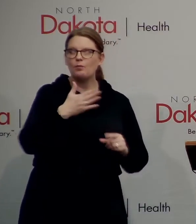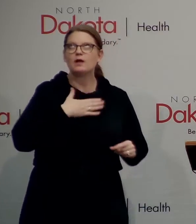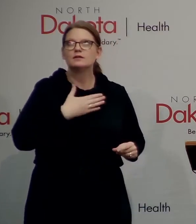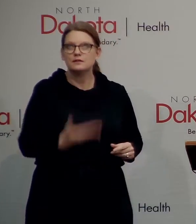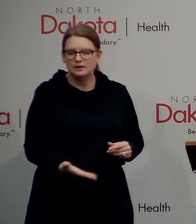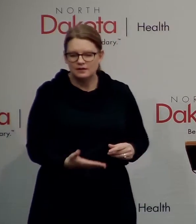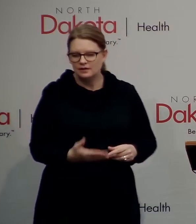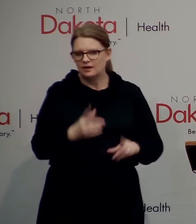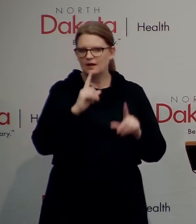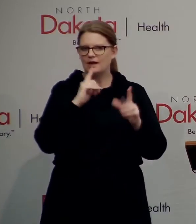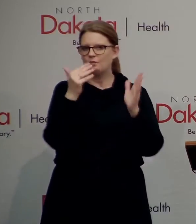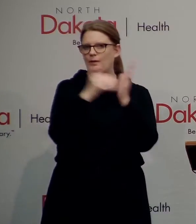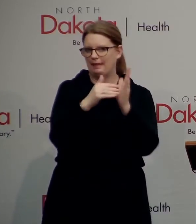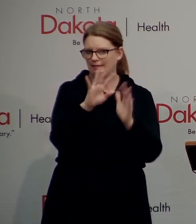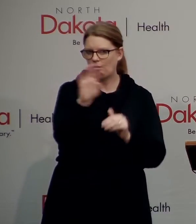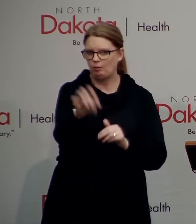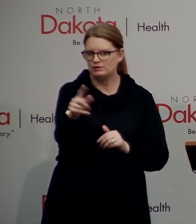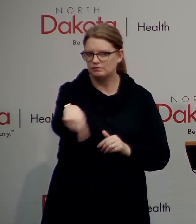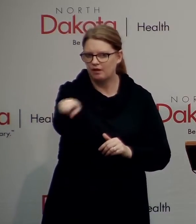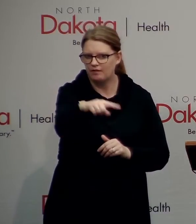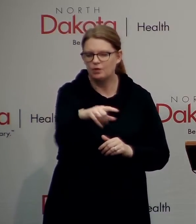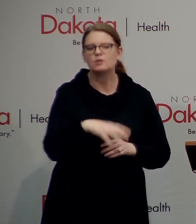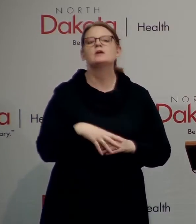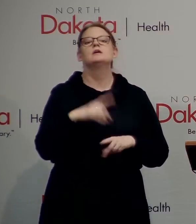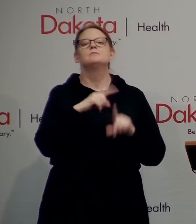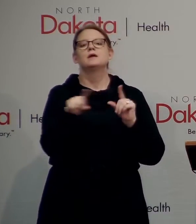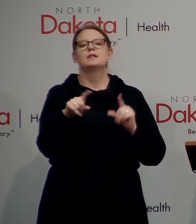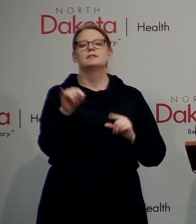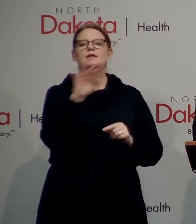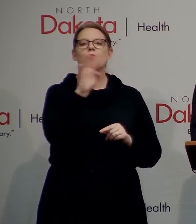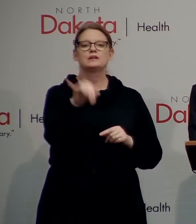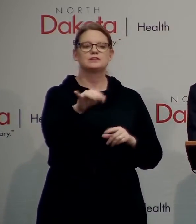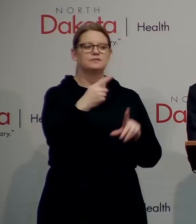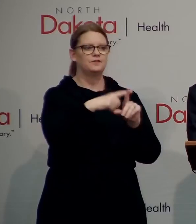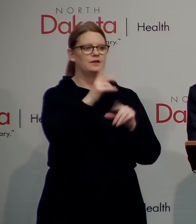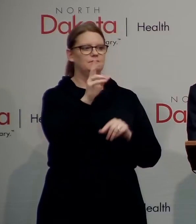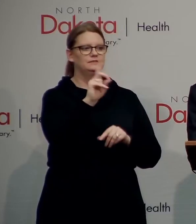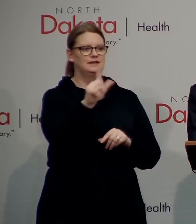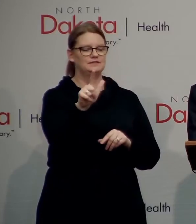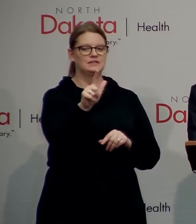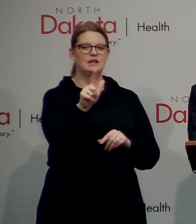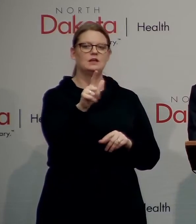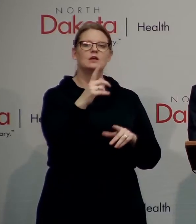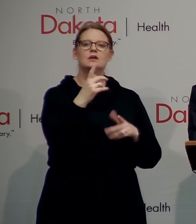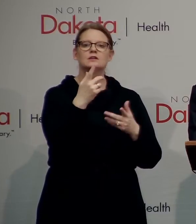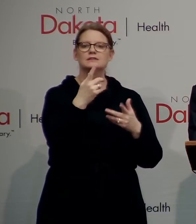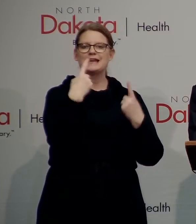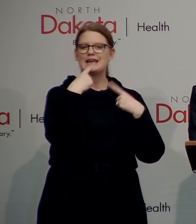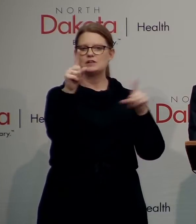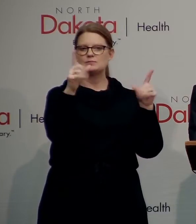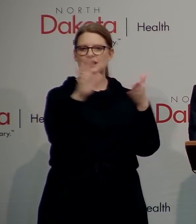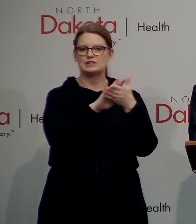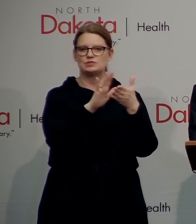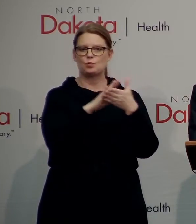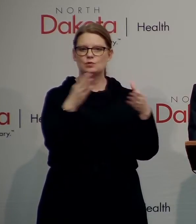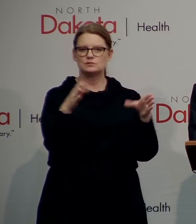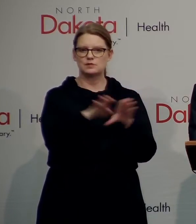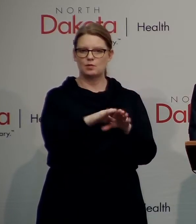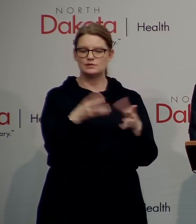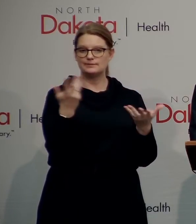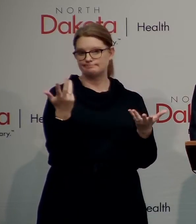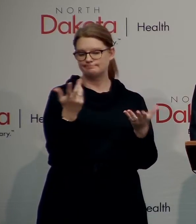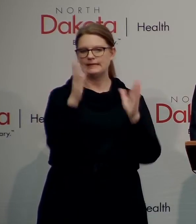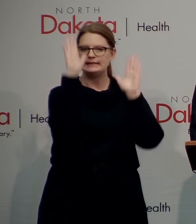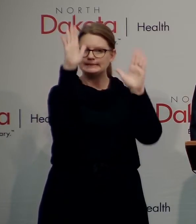and repeat the question for everybody. But the question coming in from Station in Devils Lake is, when will we have an announcement on schools? We had said